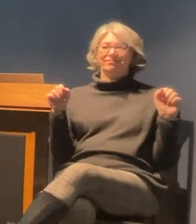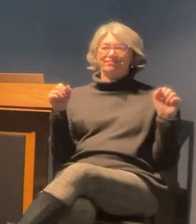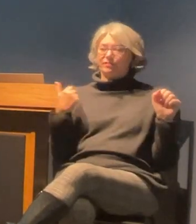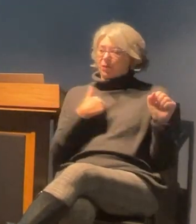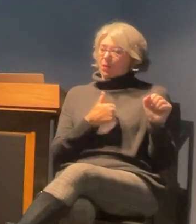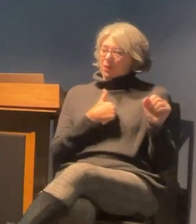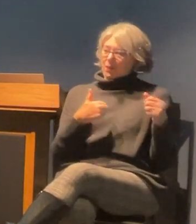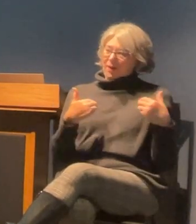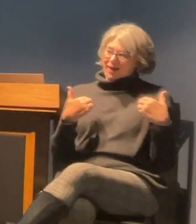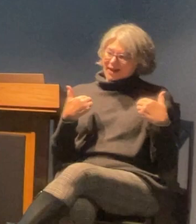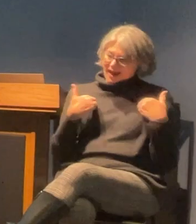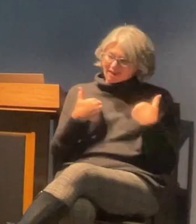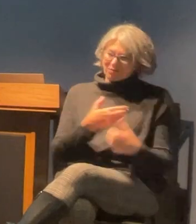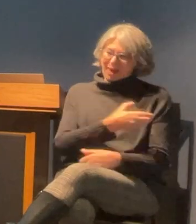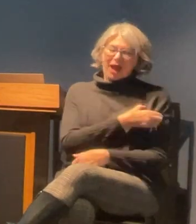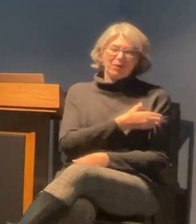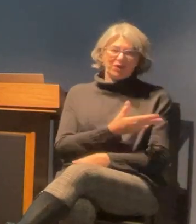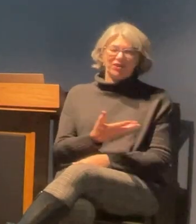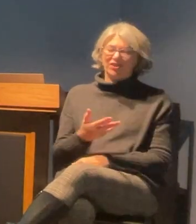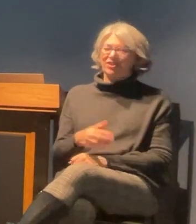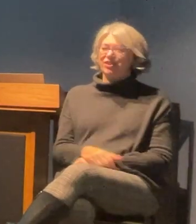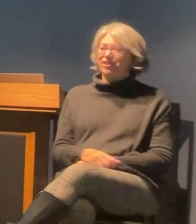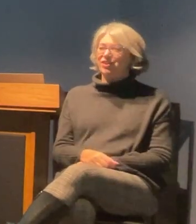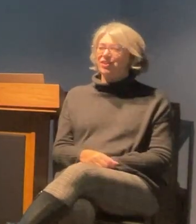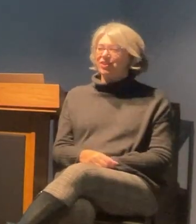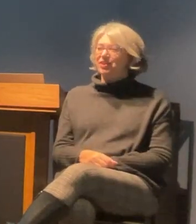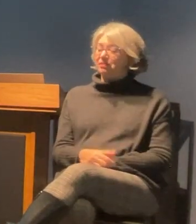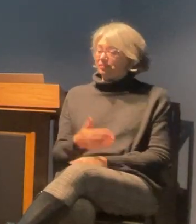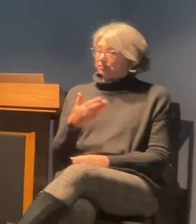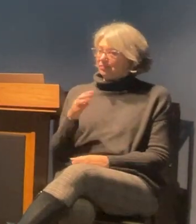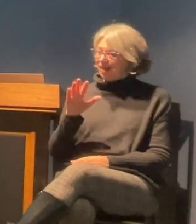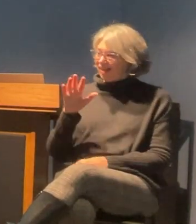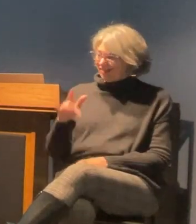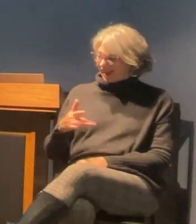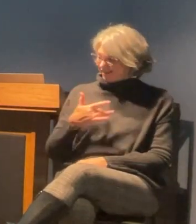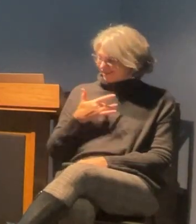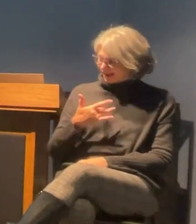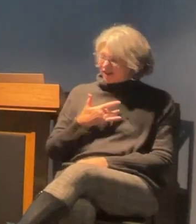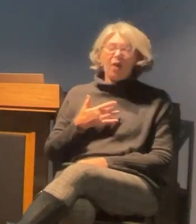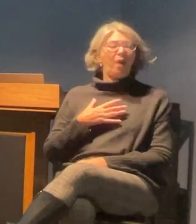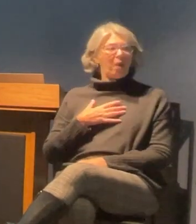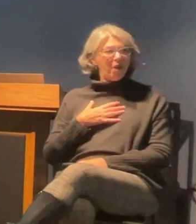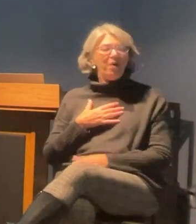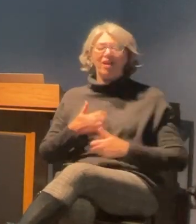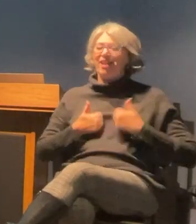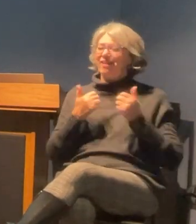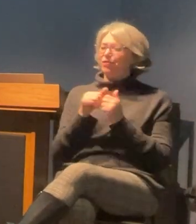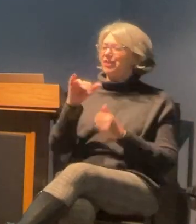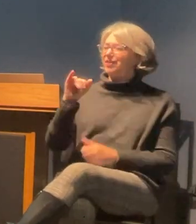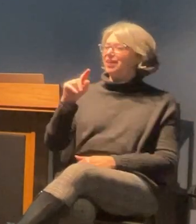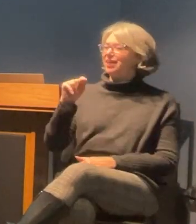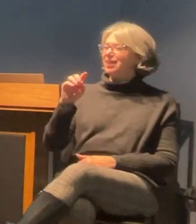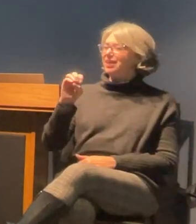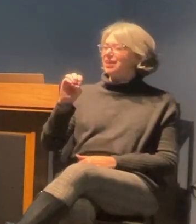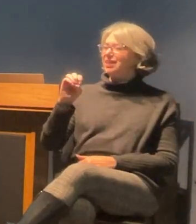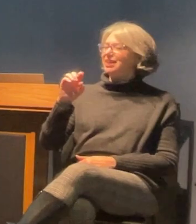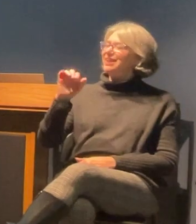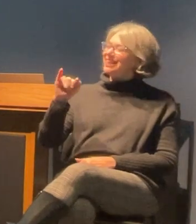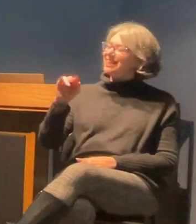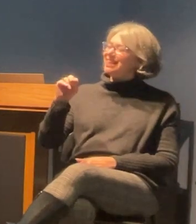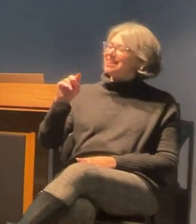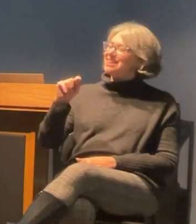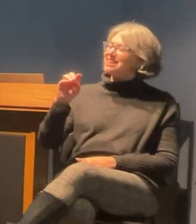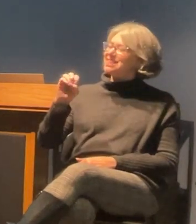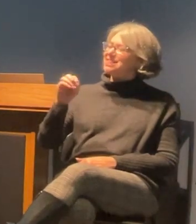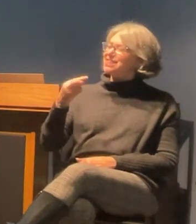we have power, and it's a good feeling to live with integrity and to be in alignment with